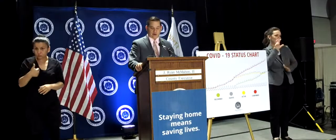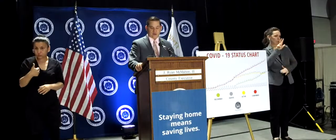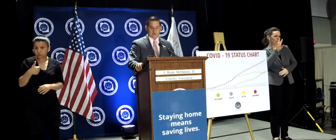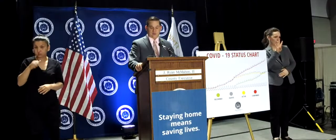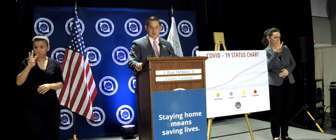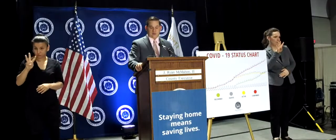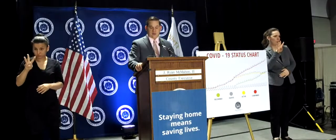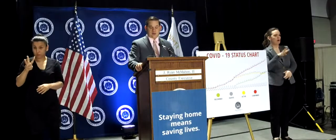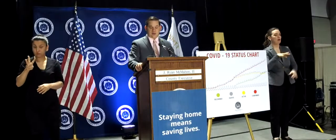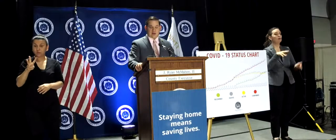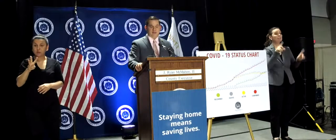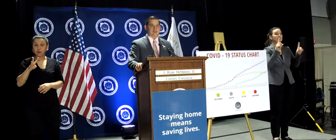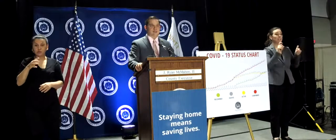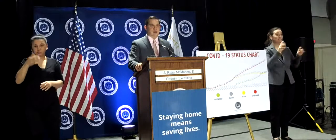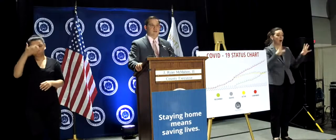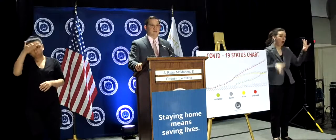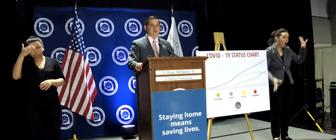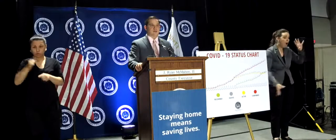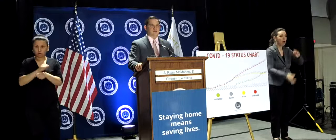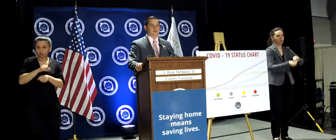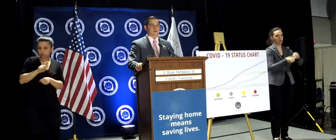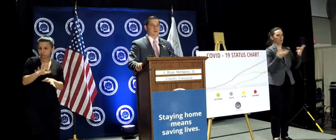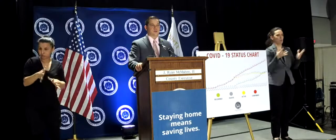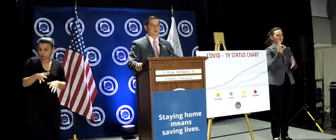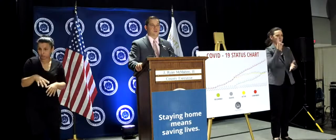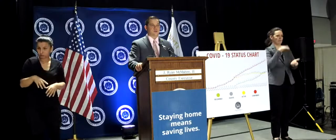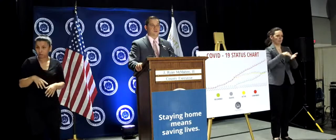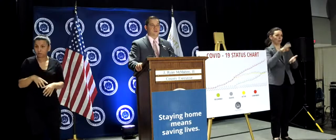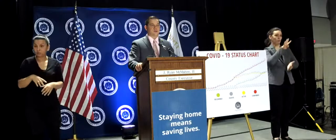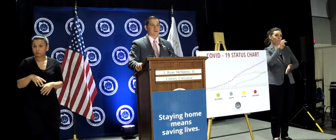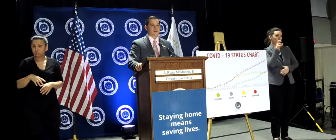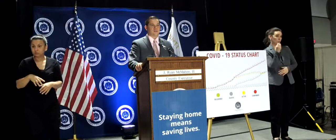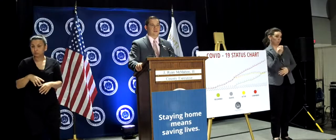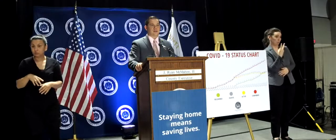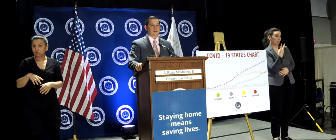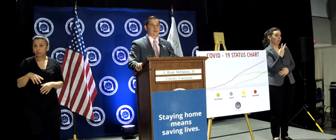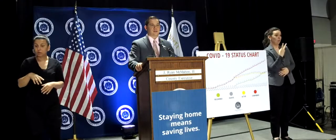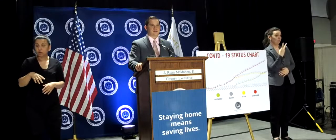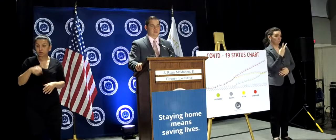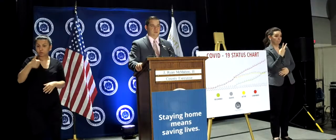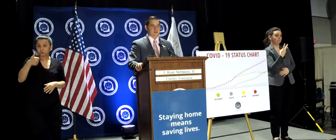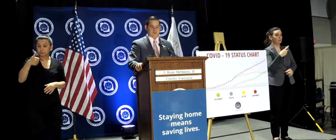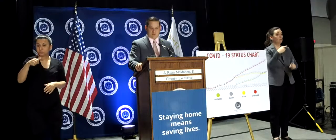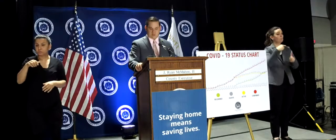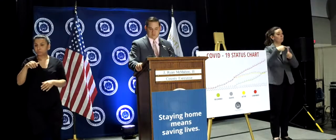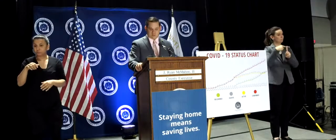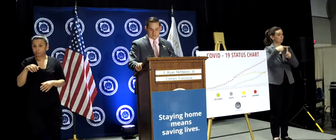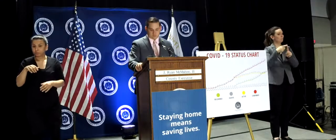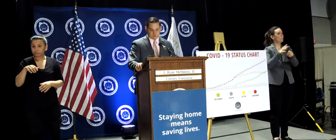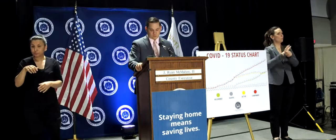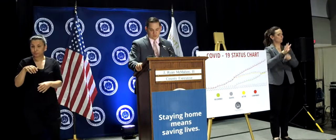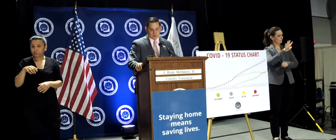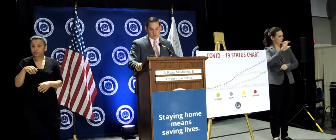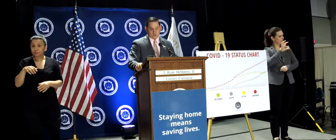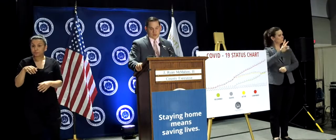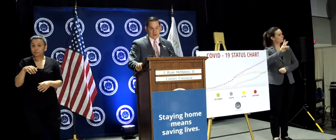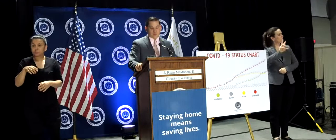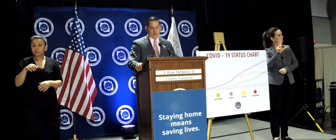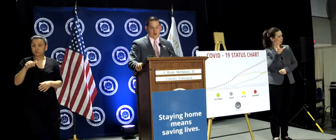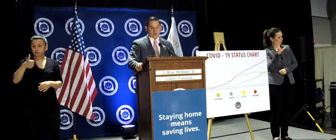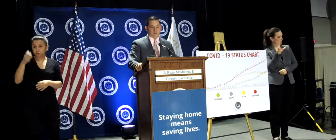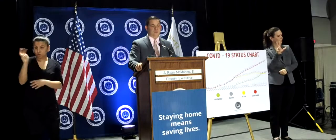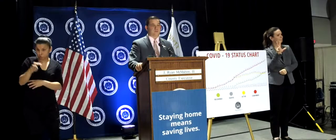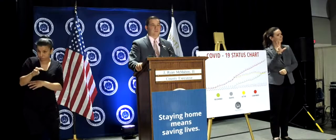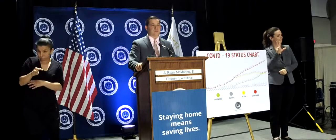6,734 negative. Again, 6,734 individuals have been sick just with something else. We